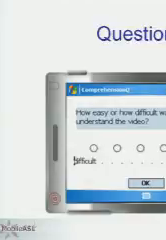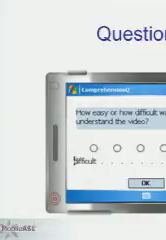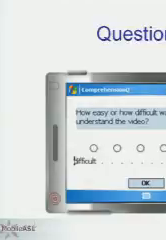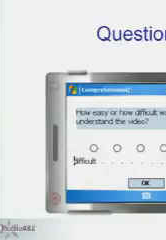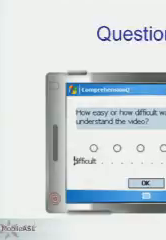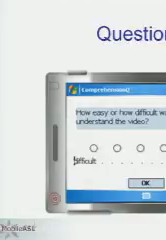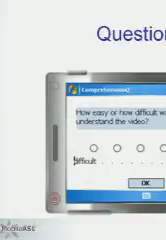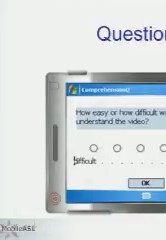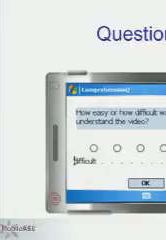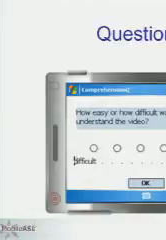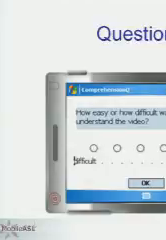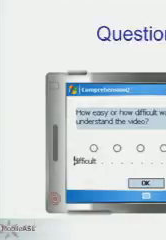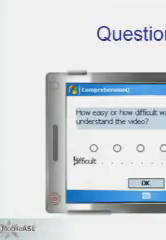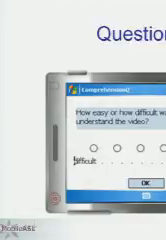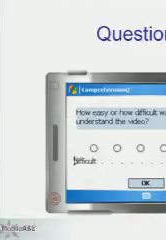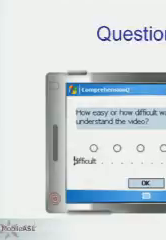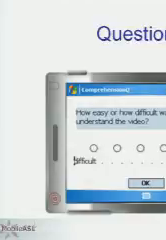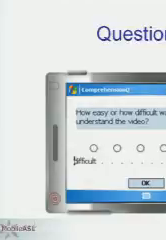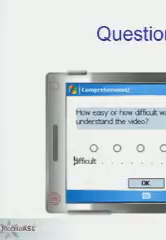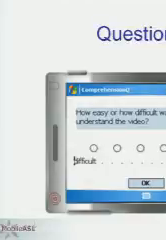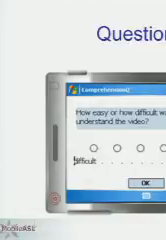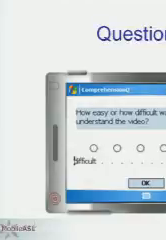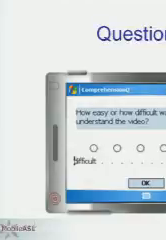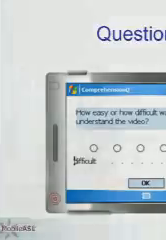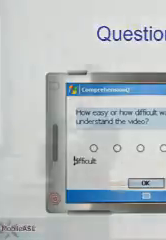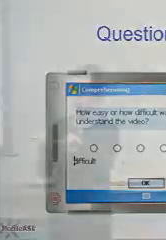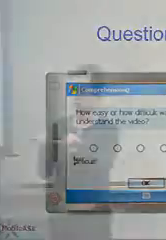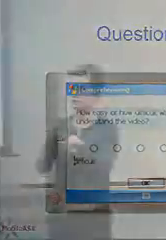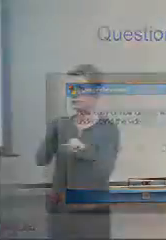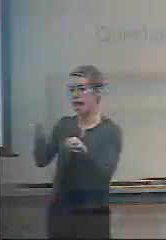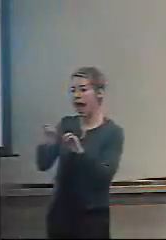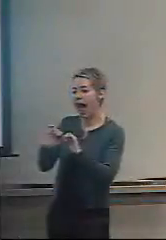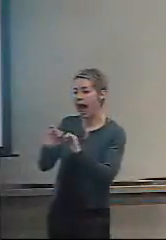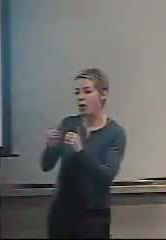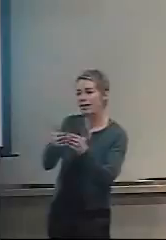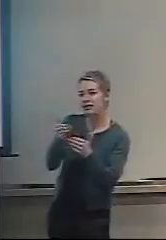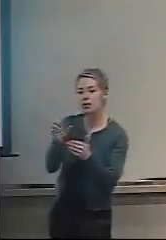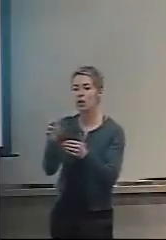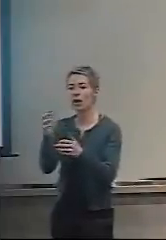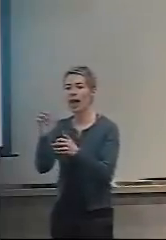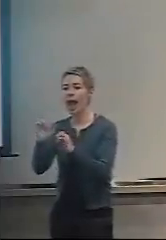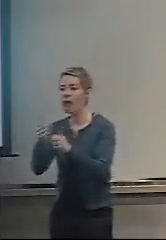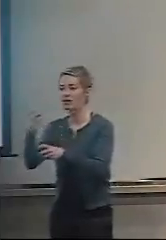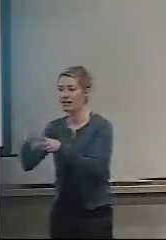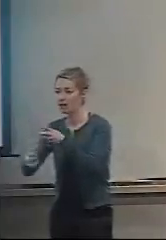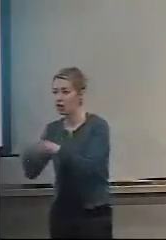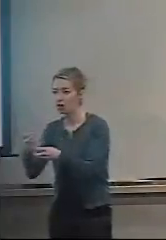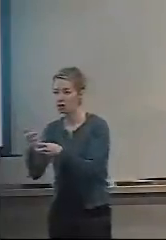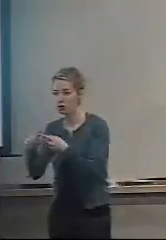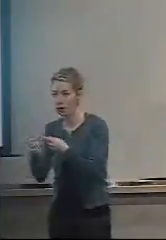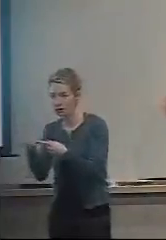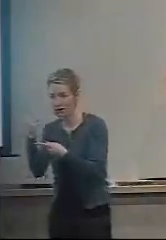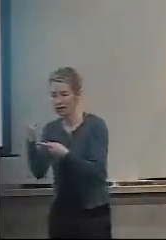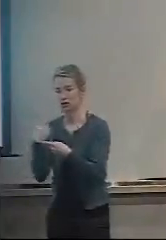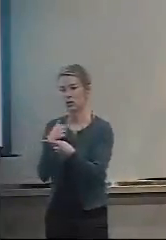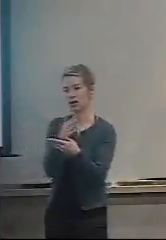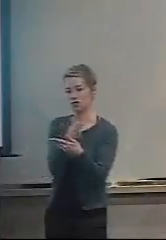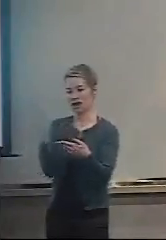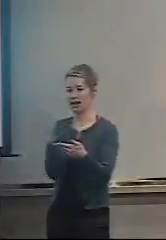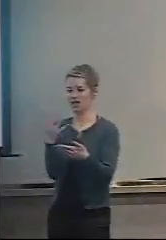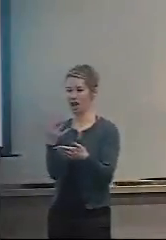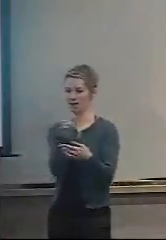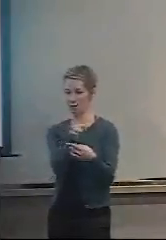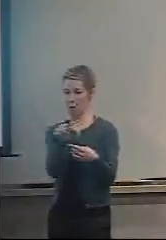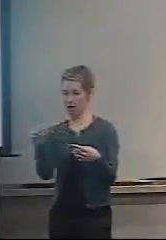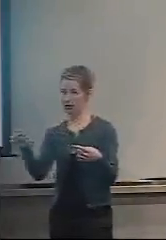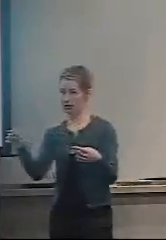And here's the question that we really did measure. How easy or how difficult was it to understand the video? And we rated on a five-point scale,